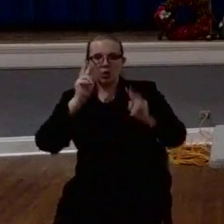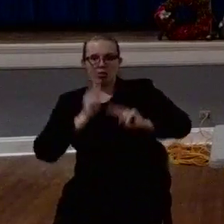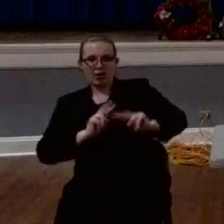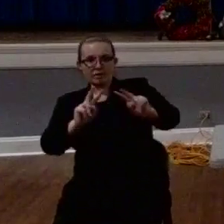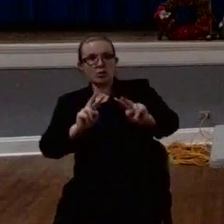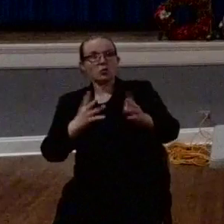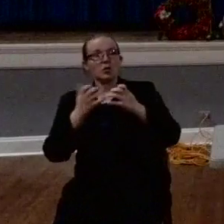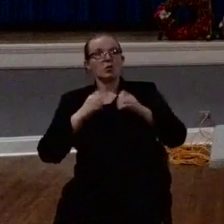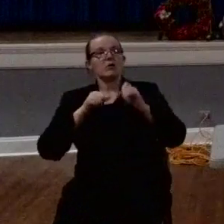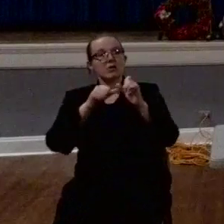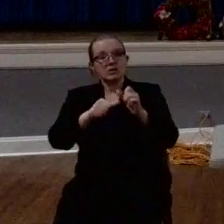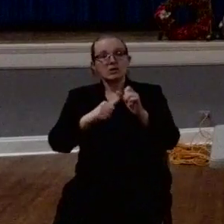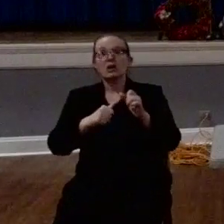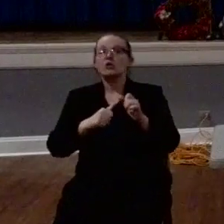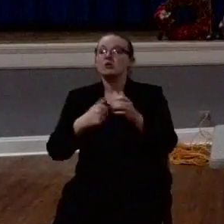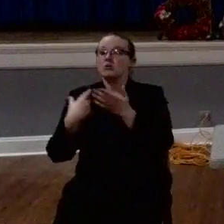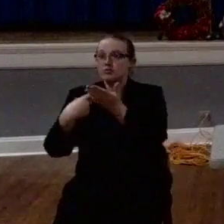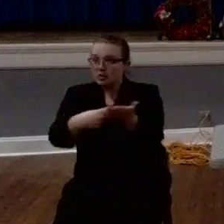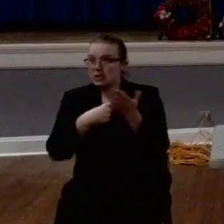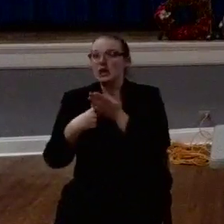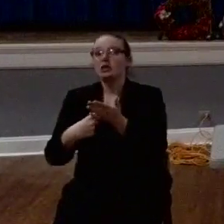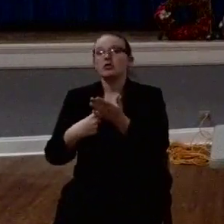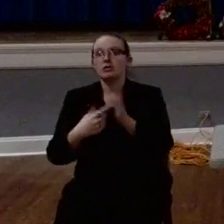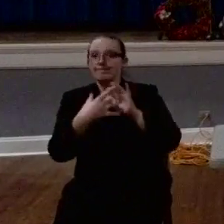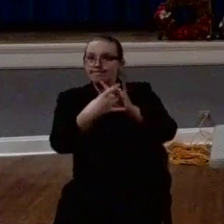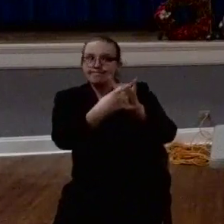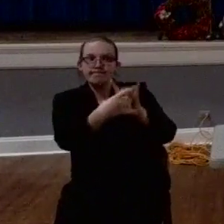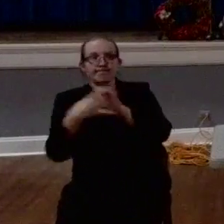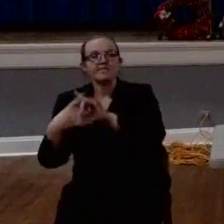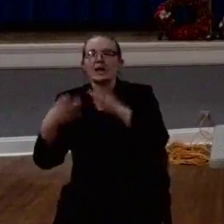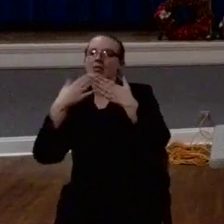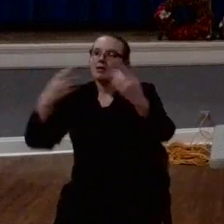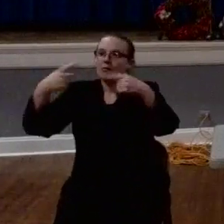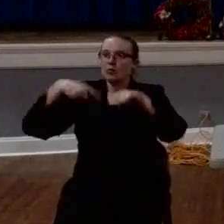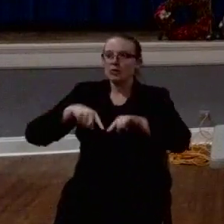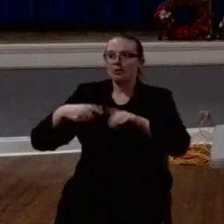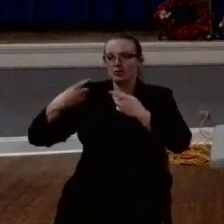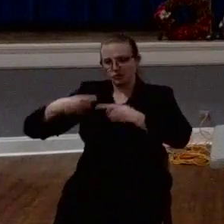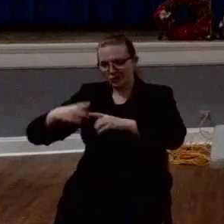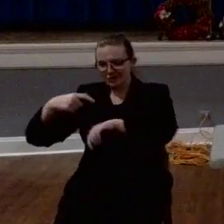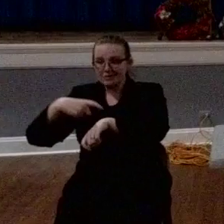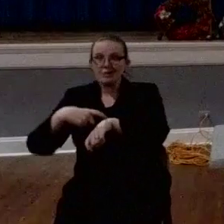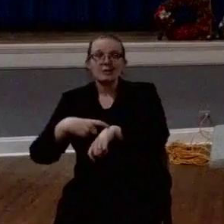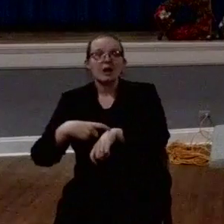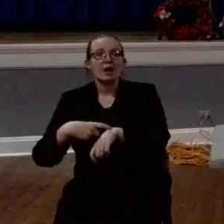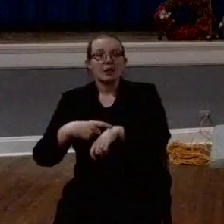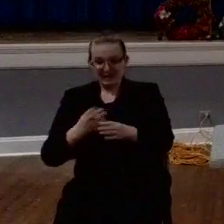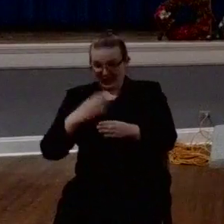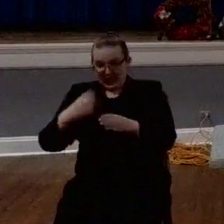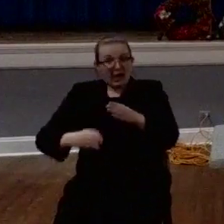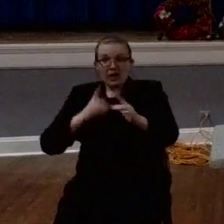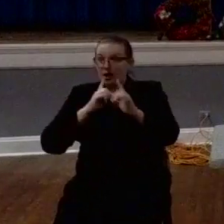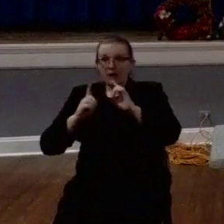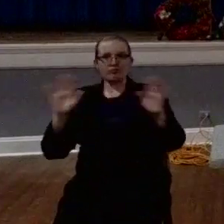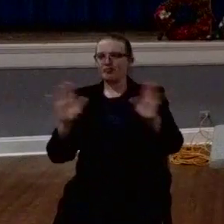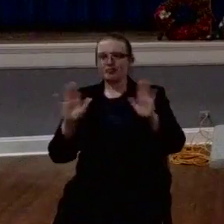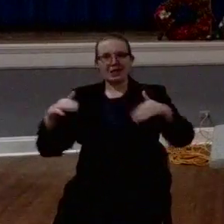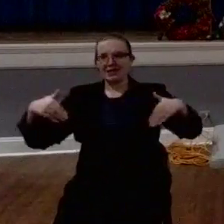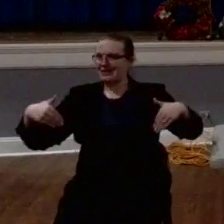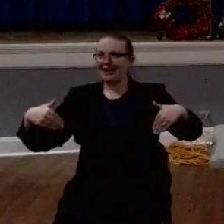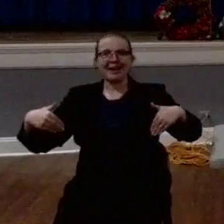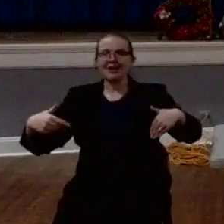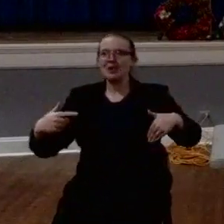the dialogue and the partnership. So again, thank you for being with us through this. Again, doesn't end the dialogue, but this gives